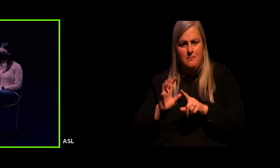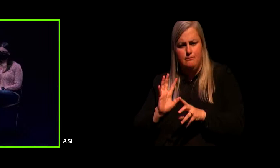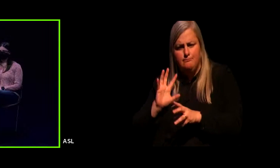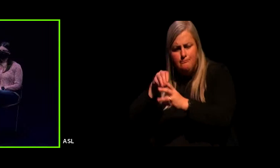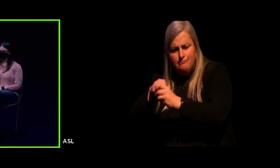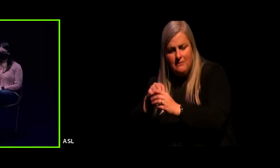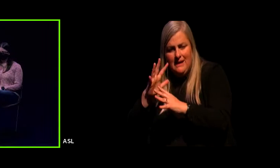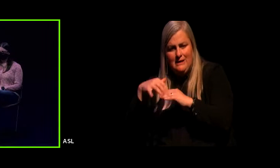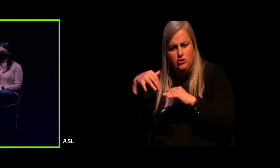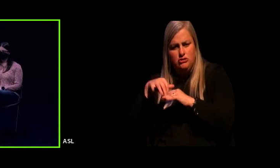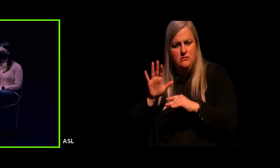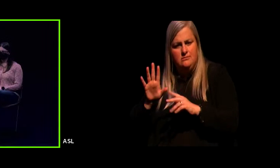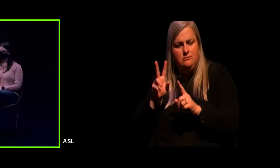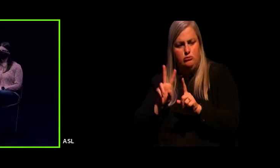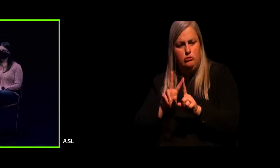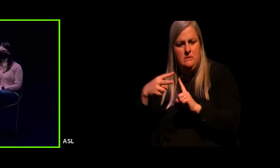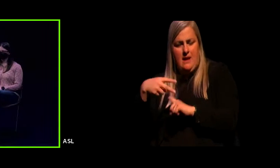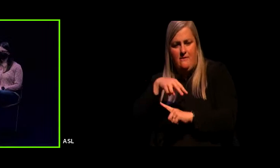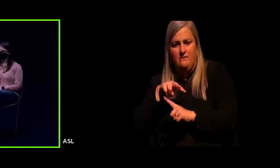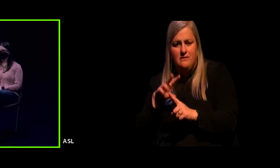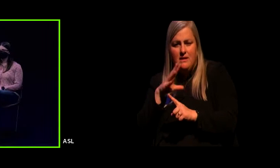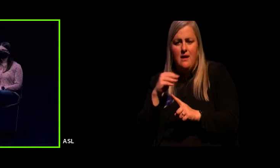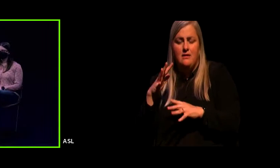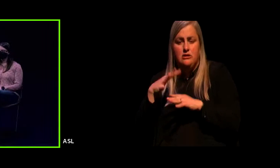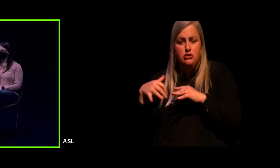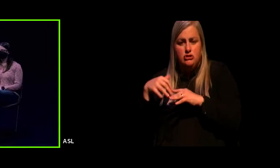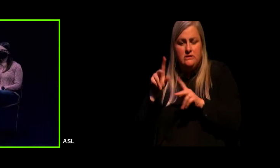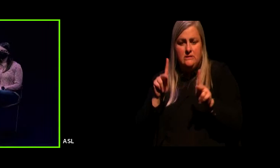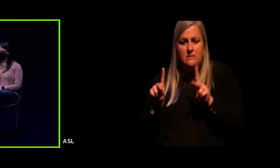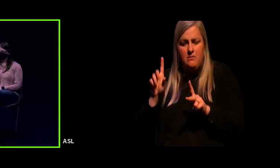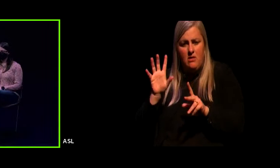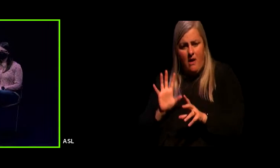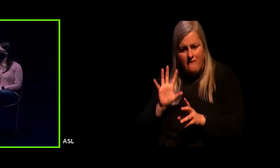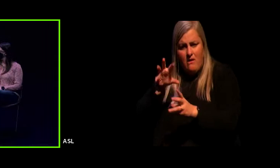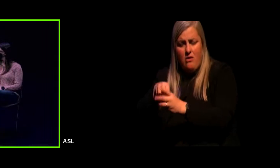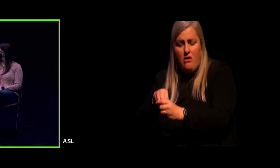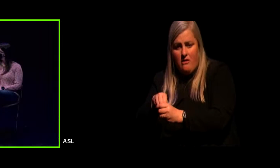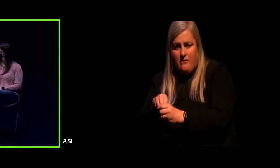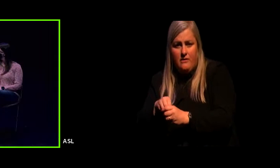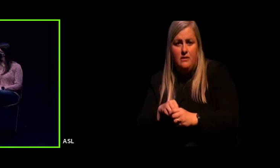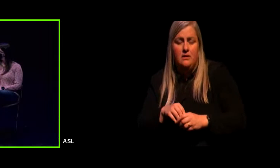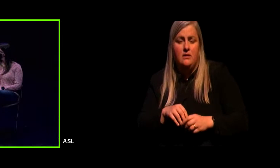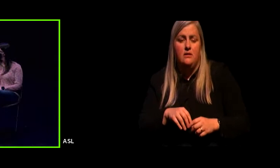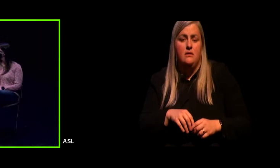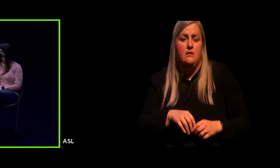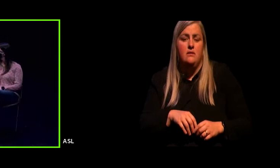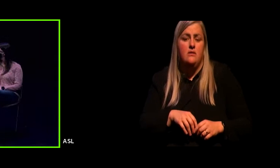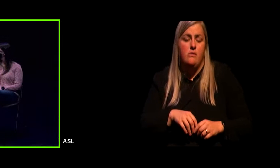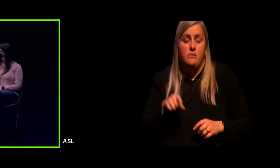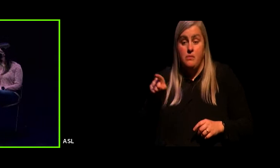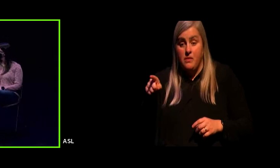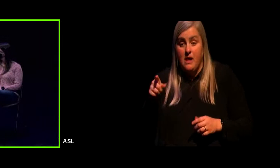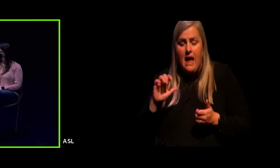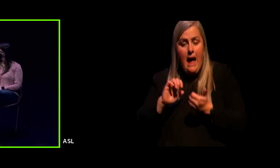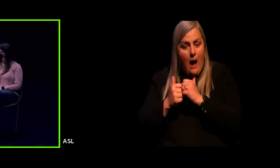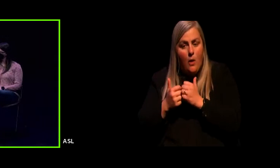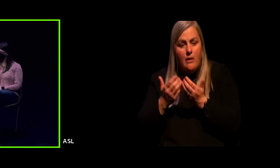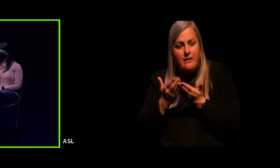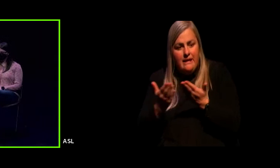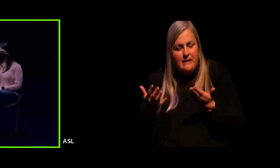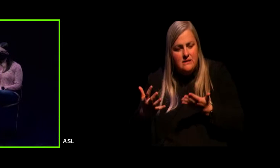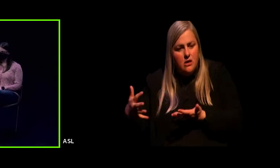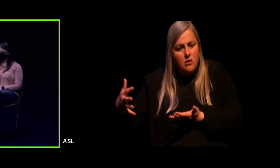and Indigenous people involved in, you know, what objects are being acquired, how they're presented, how